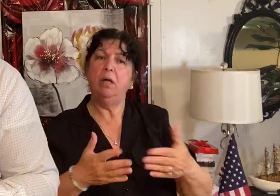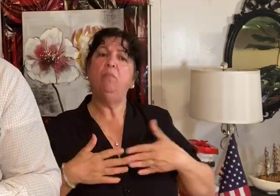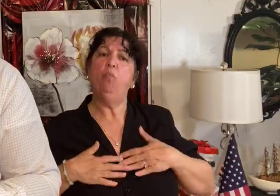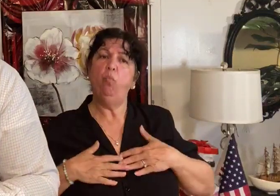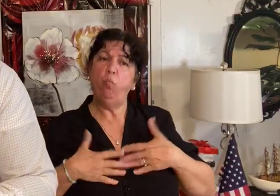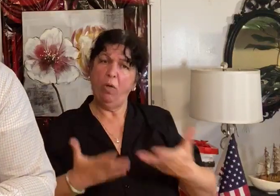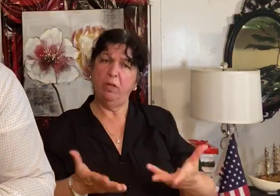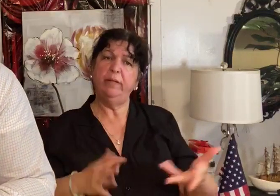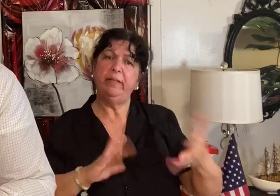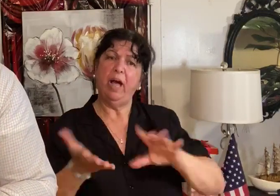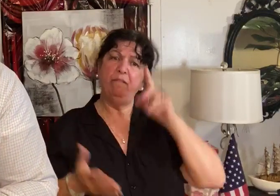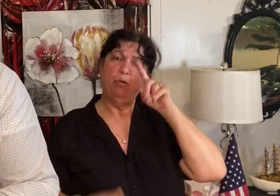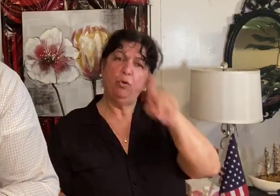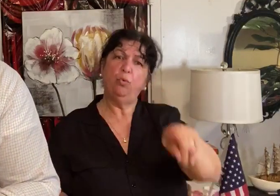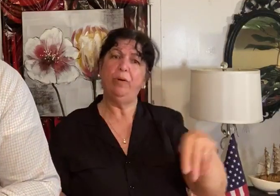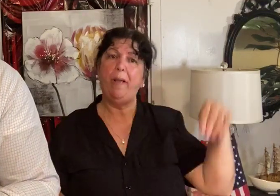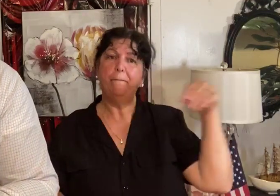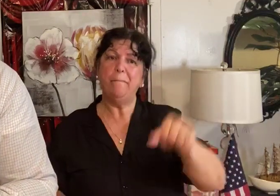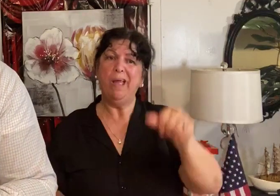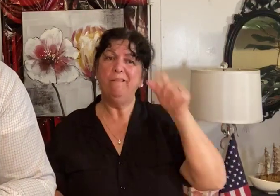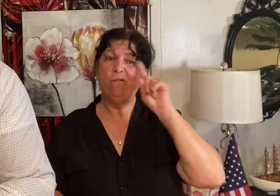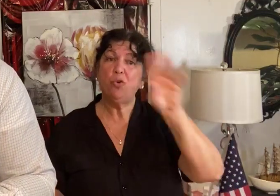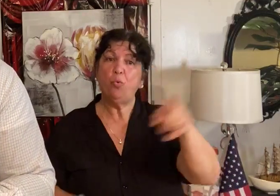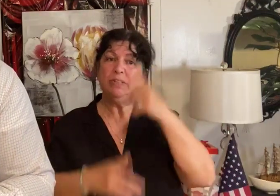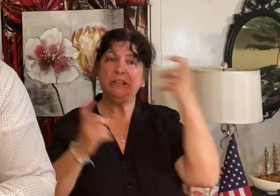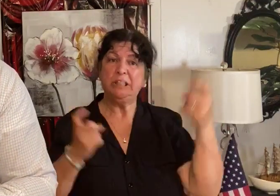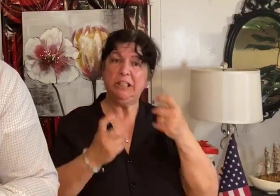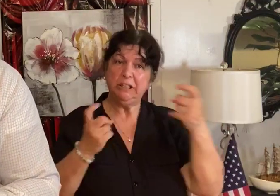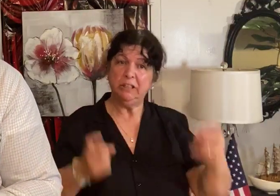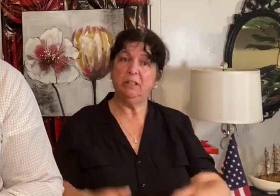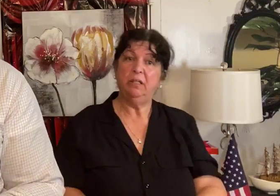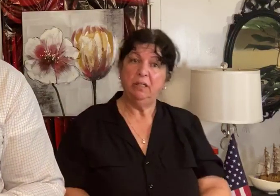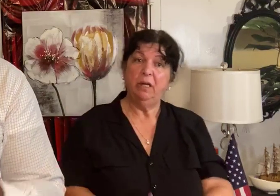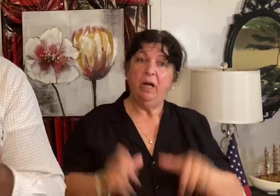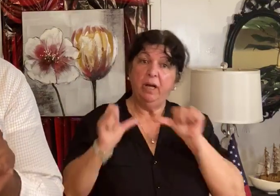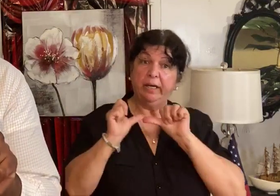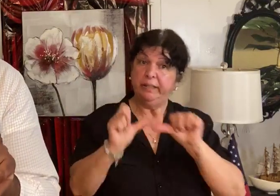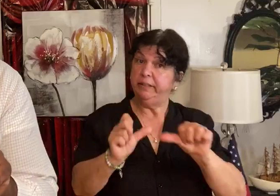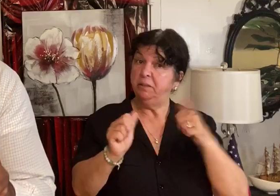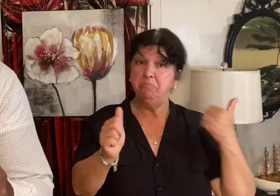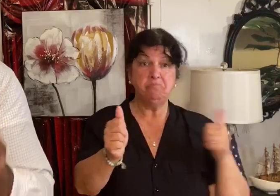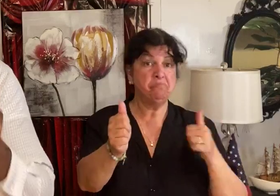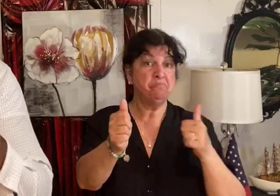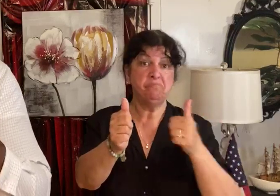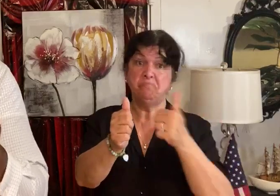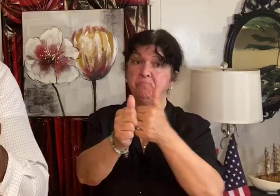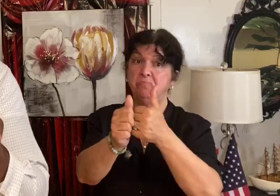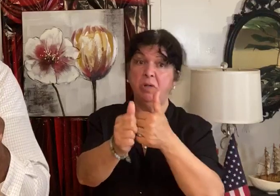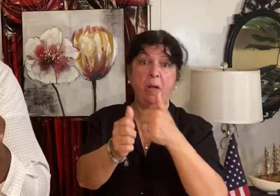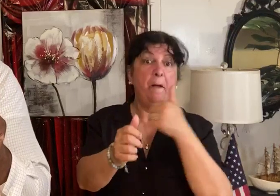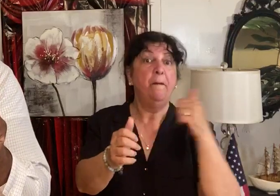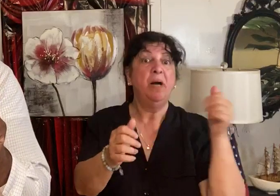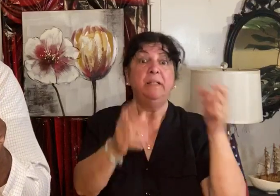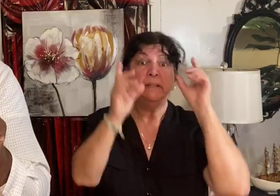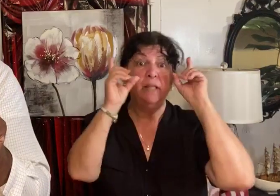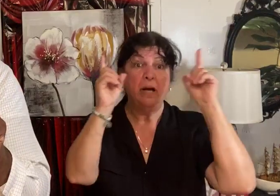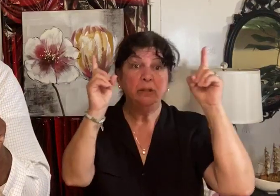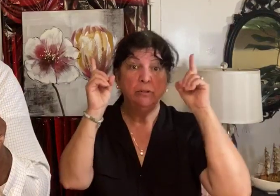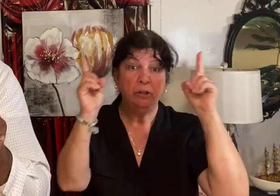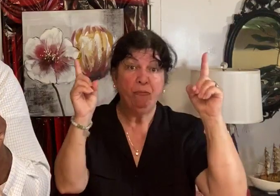going to be steadfast with that one, brother. Amen. They continued steadfastly in the apostles' doctrine and